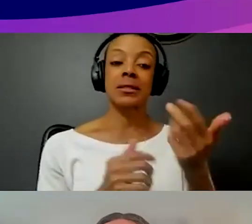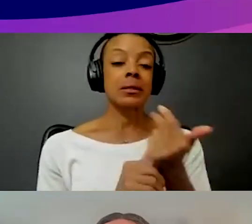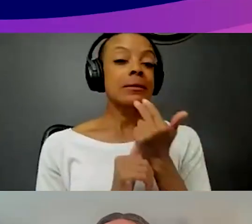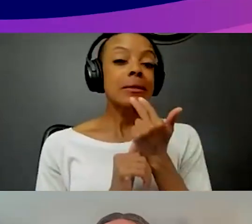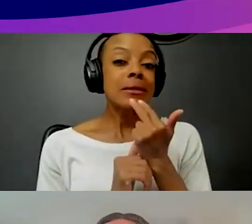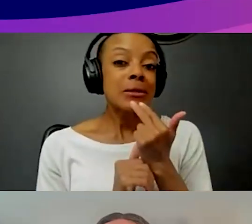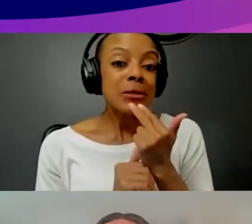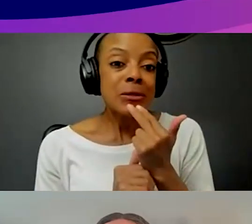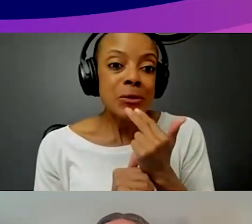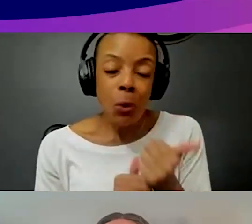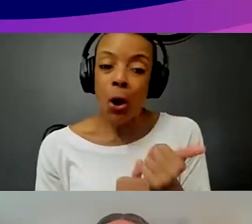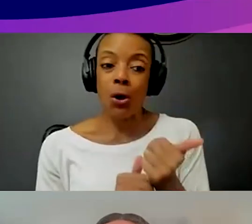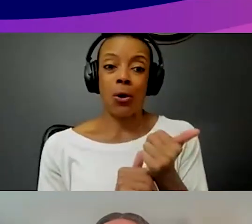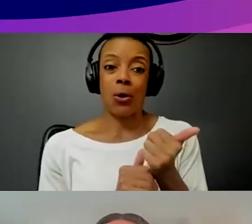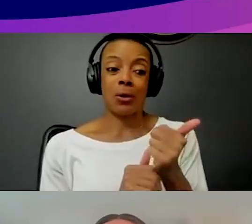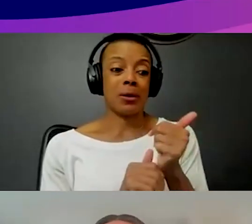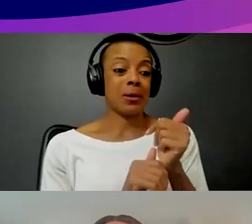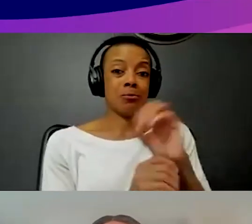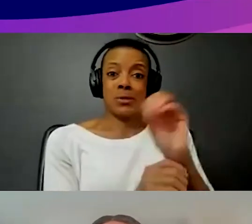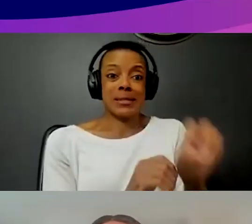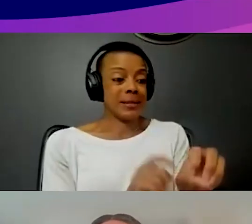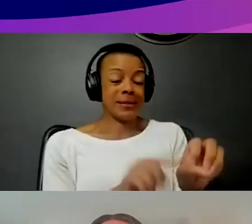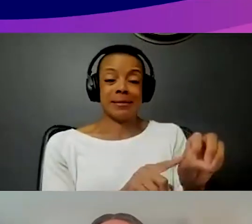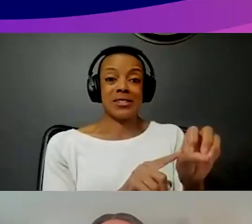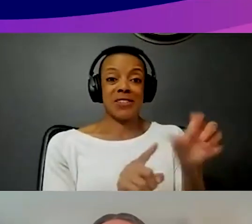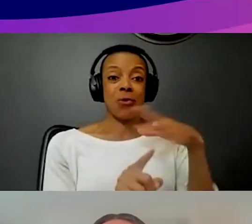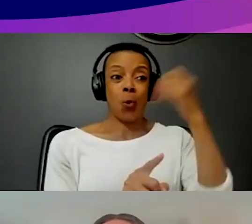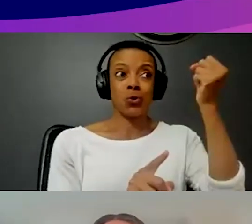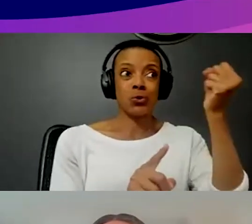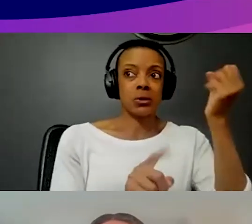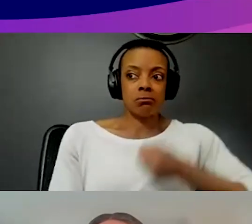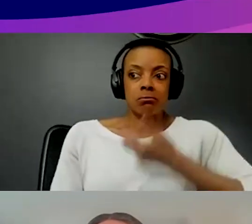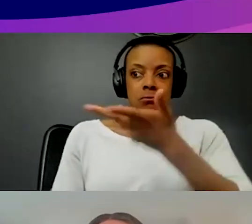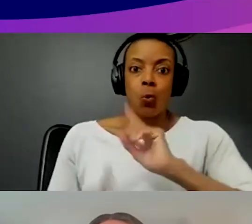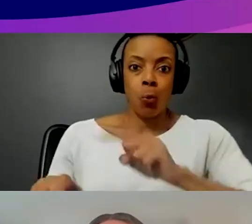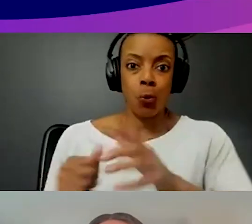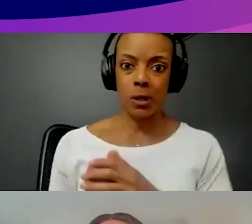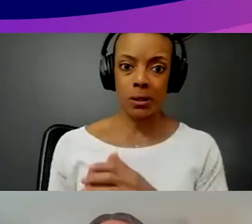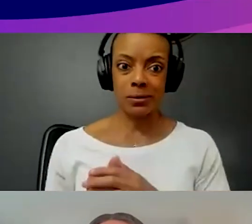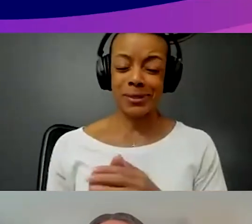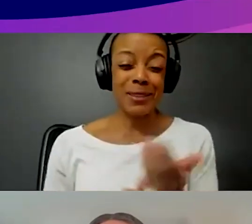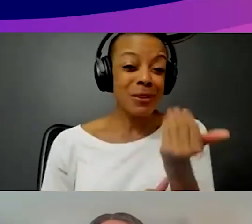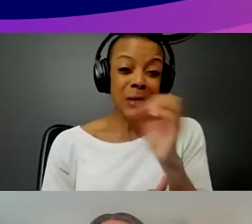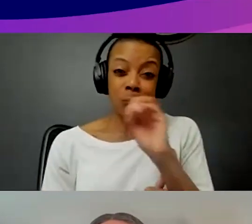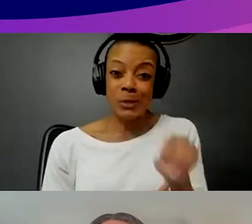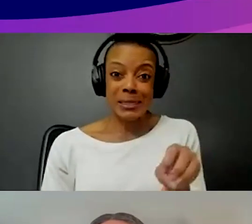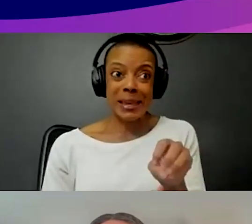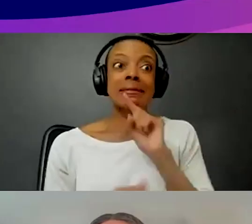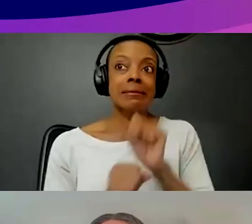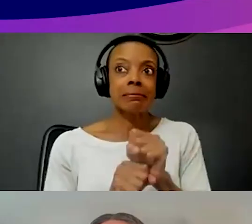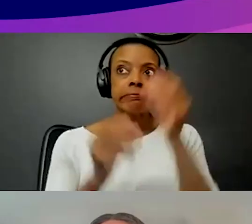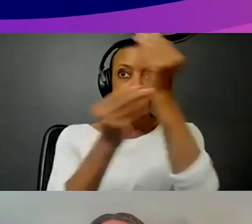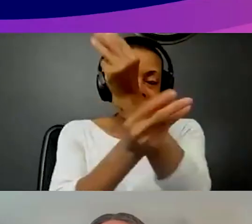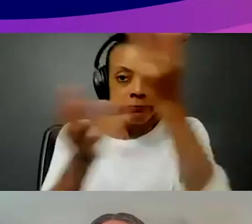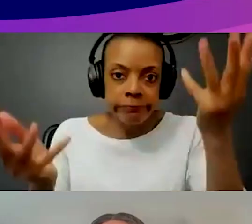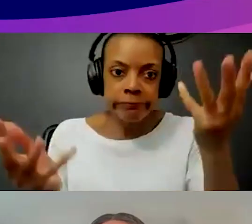of victims of elder abuse ever even come to the attention of formal supports. You know, it's only like 15% of them, and so part of that is